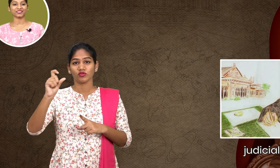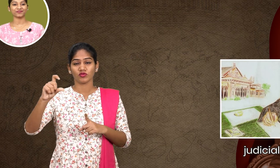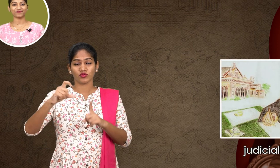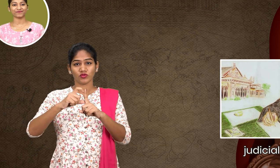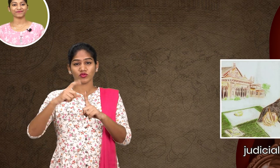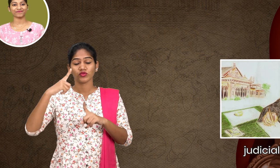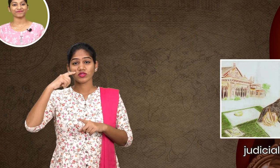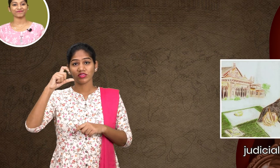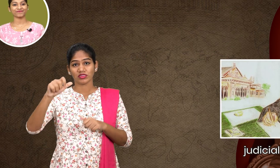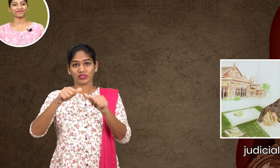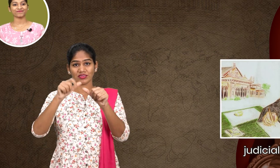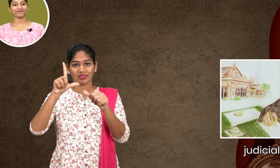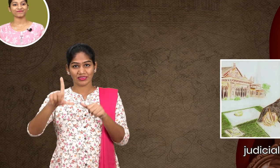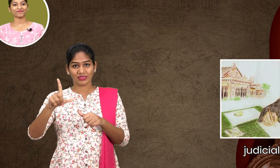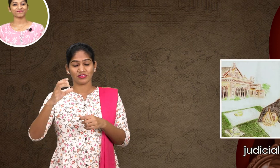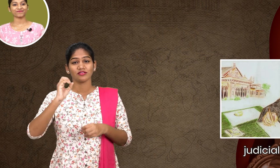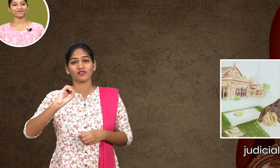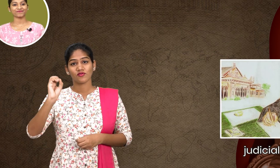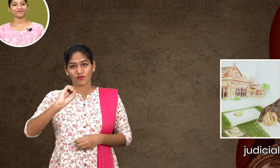officer.